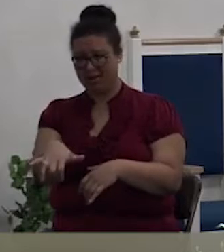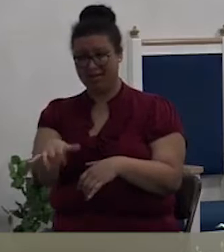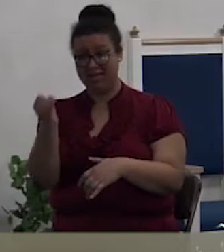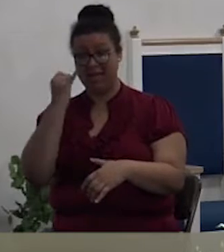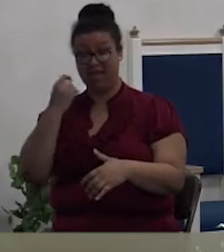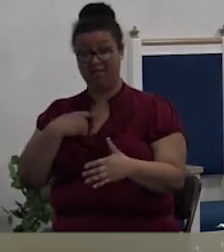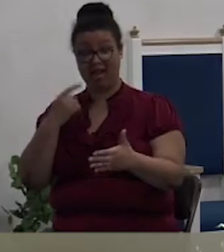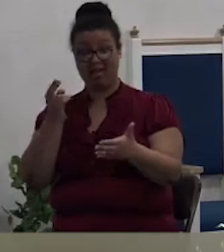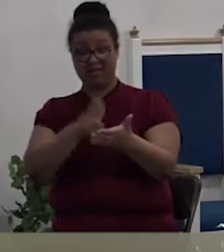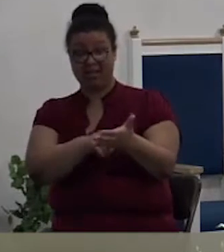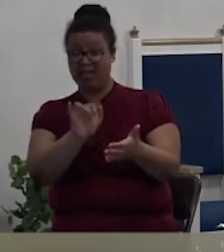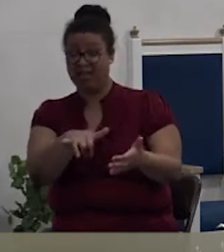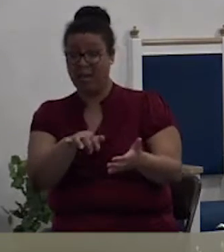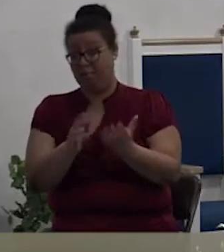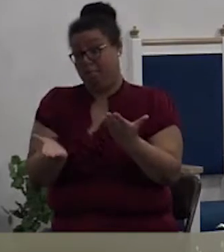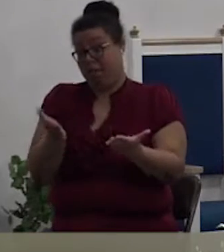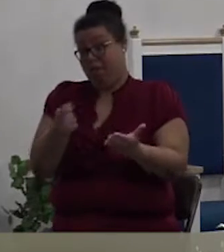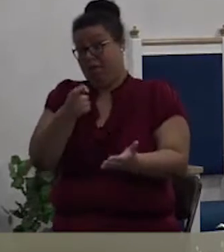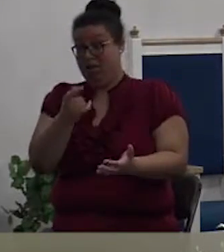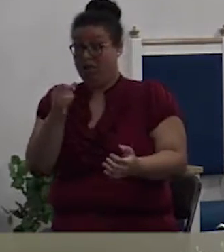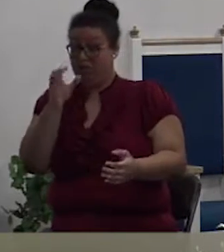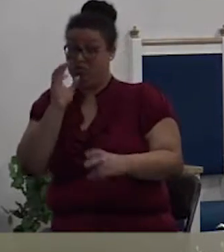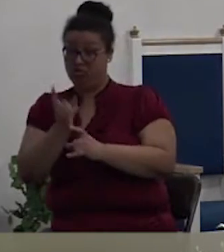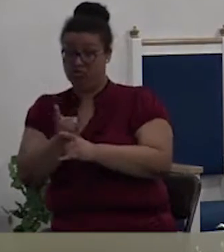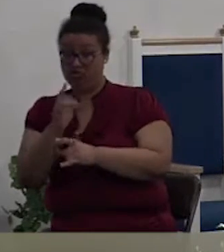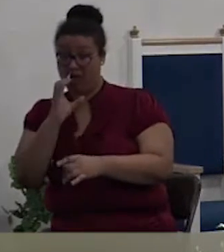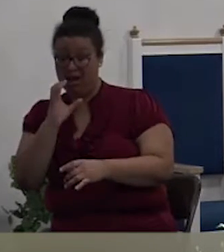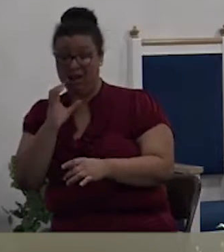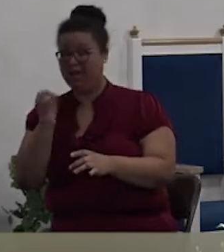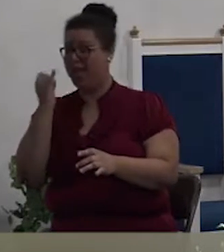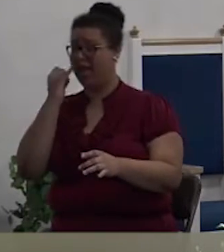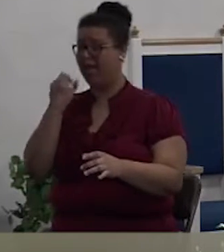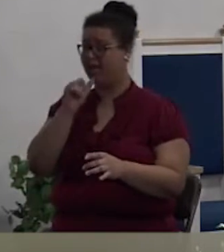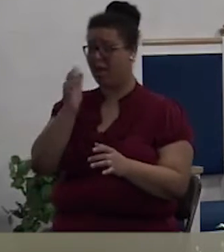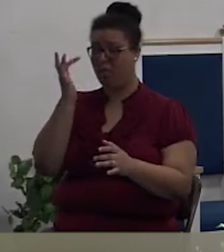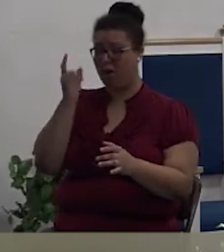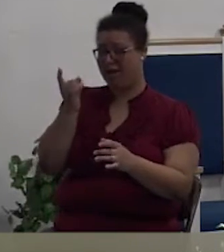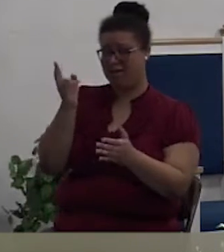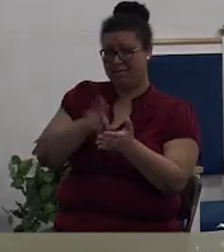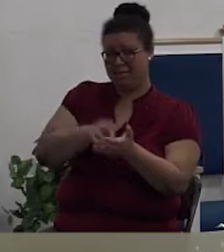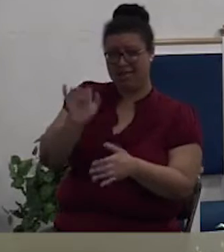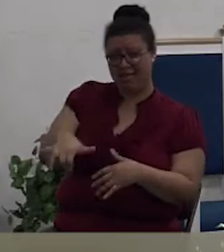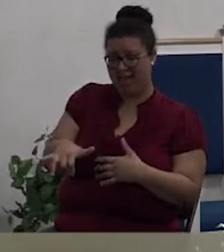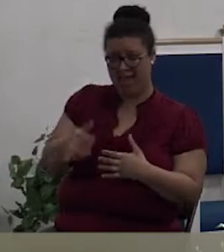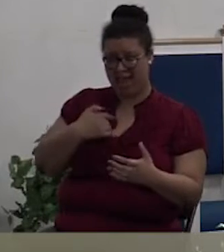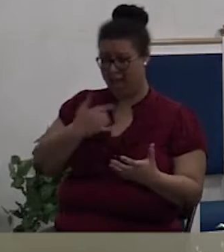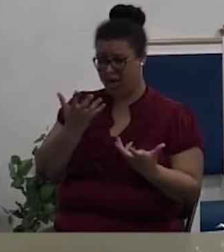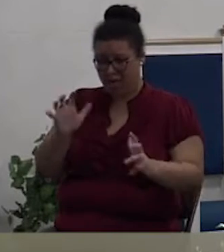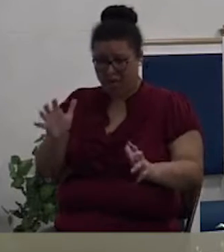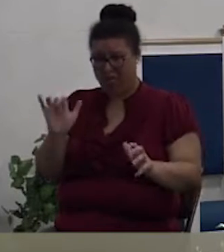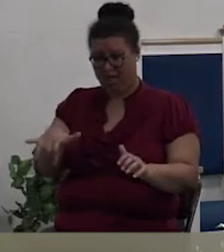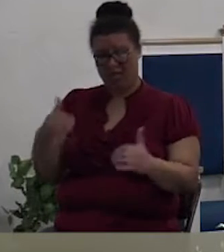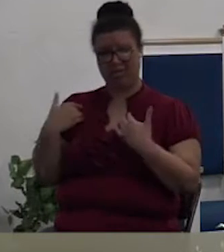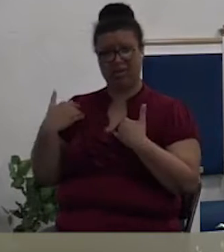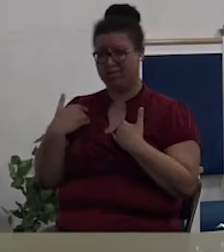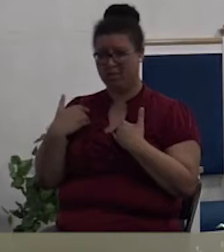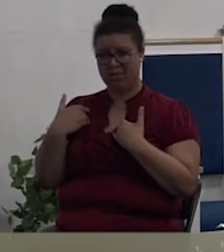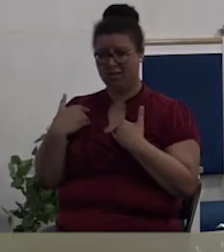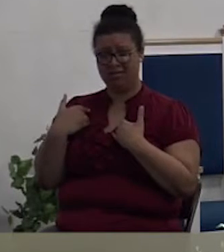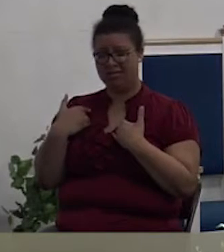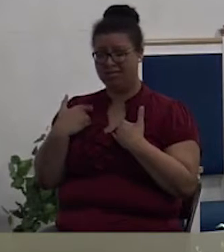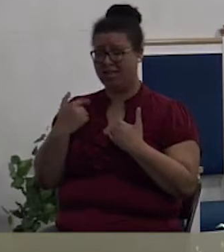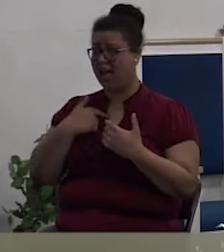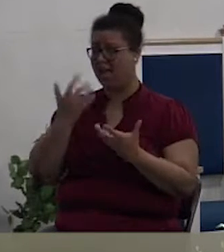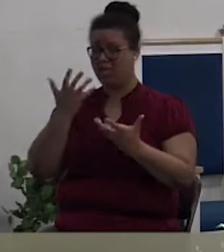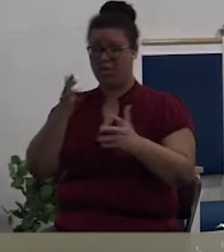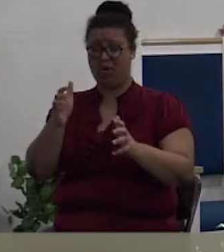well, maybe he did drink. If he wasn't, why did he sign that? I didn't want that on me. I didn't want her or